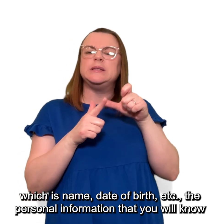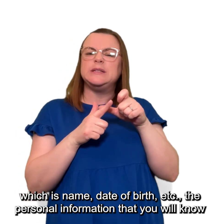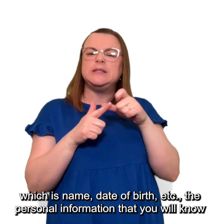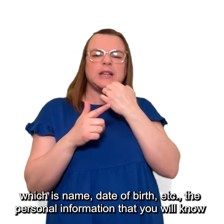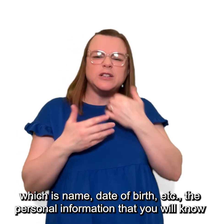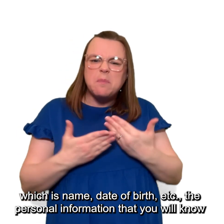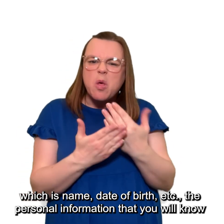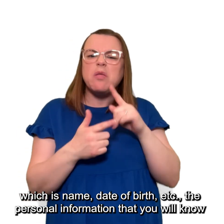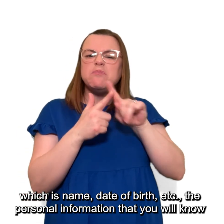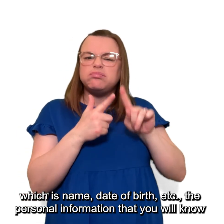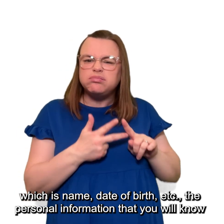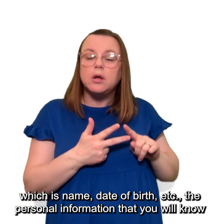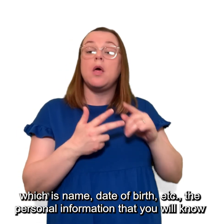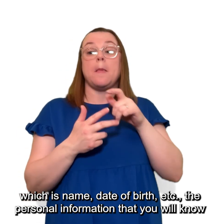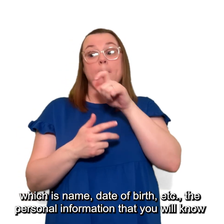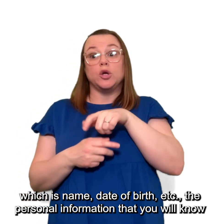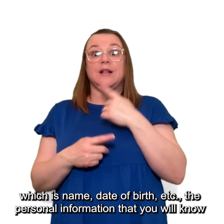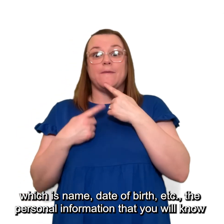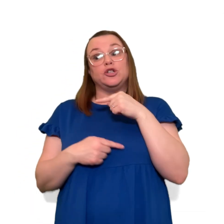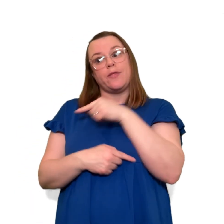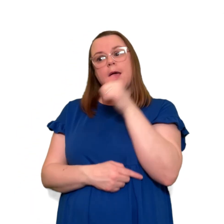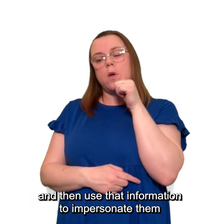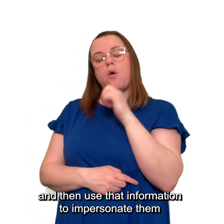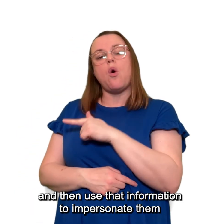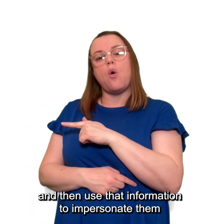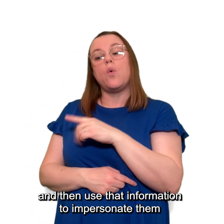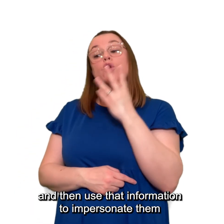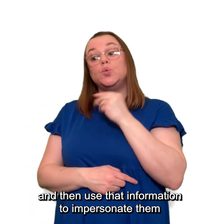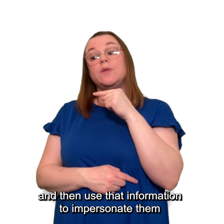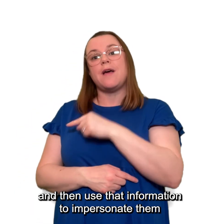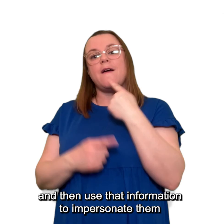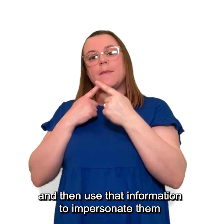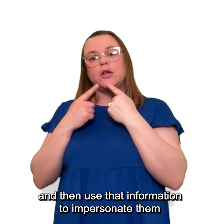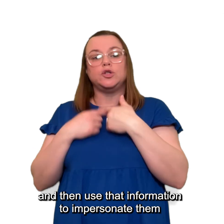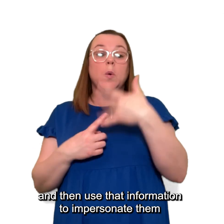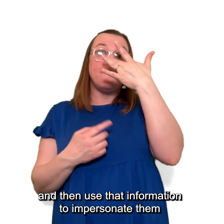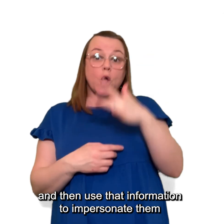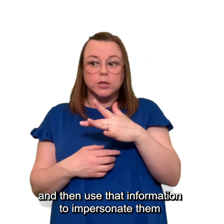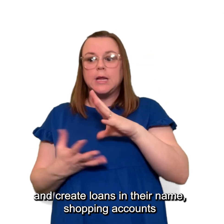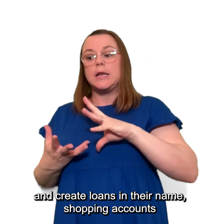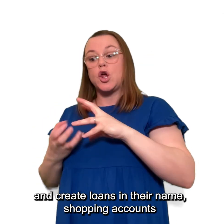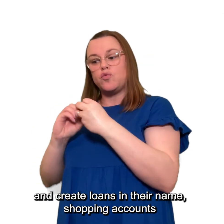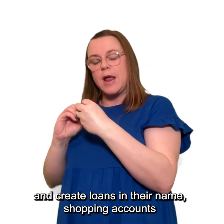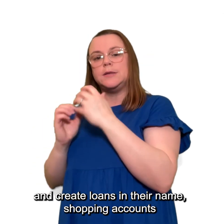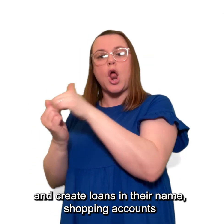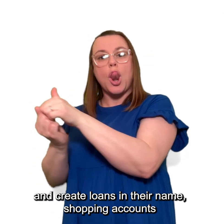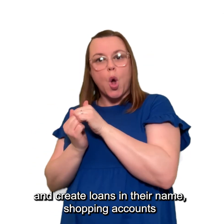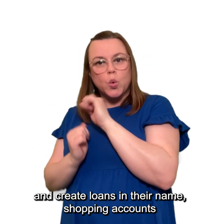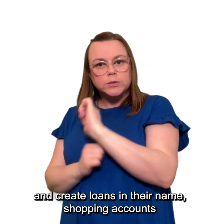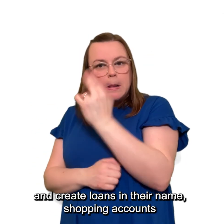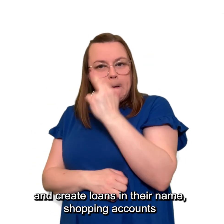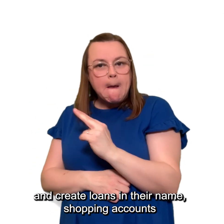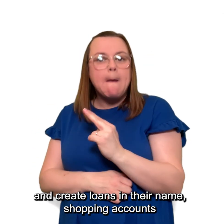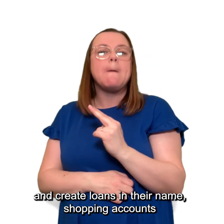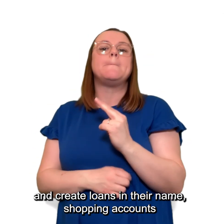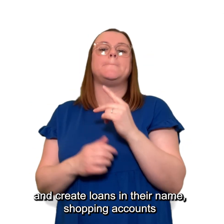birth, etc., the personal information that you will know, and then use that information to impersonate them and create loans in